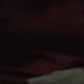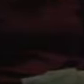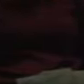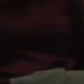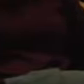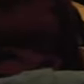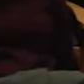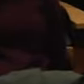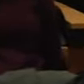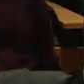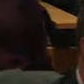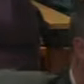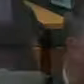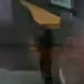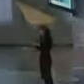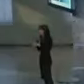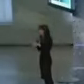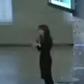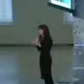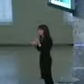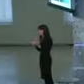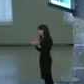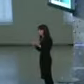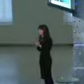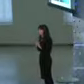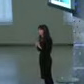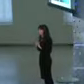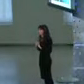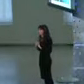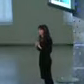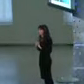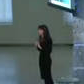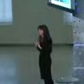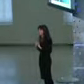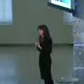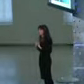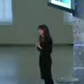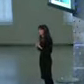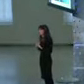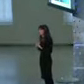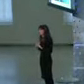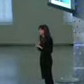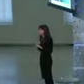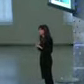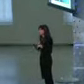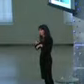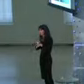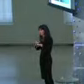I'll go into one last area here, because I realise I'm nearing the end of my time.